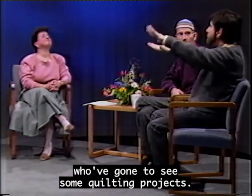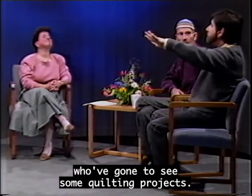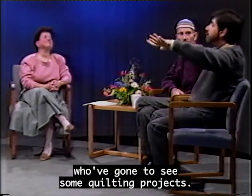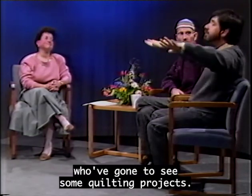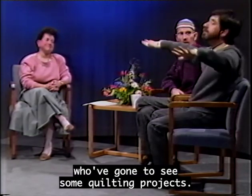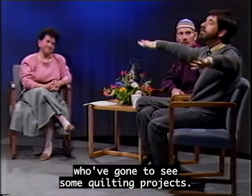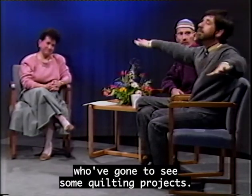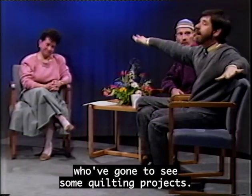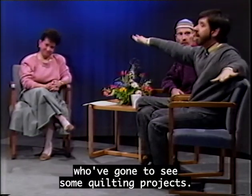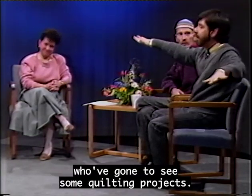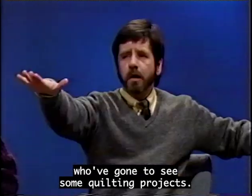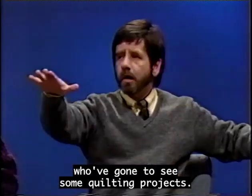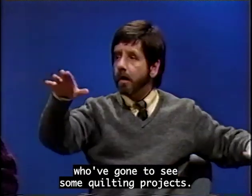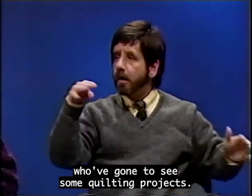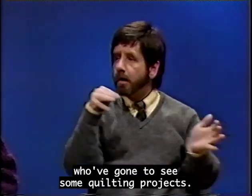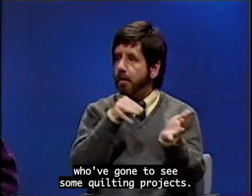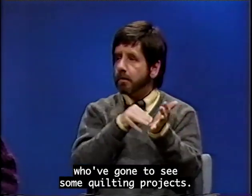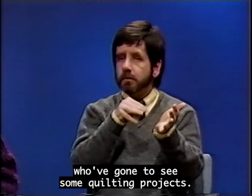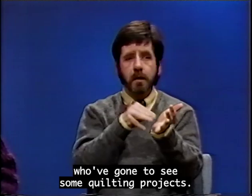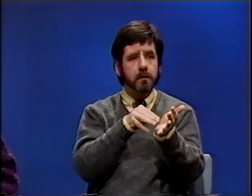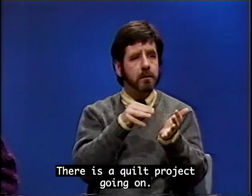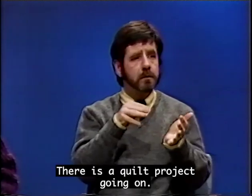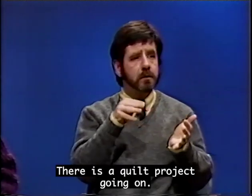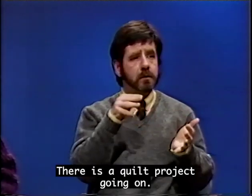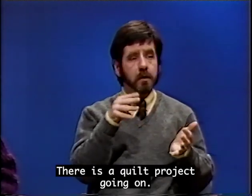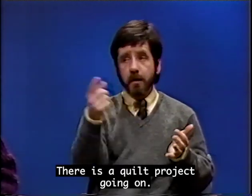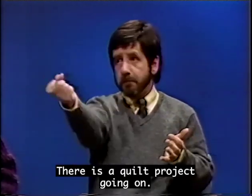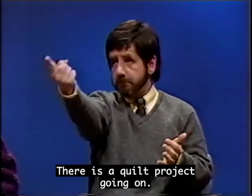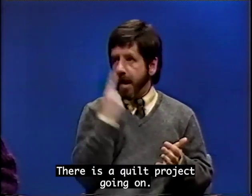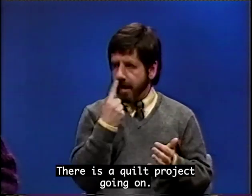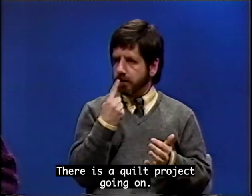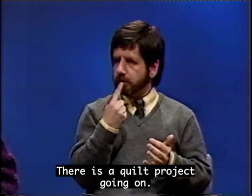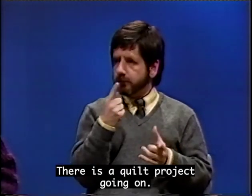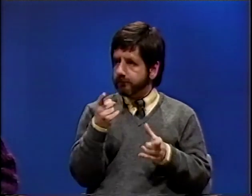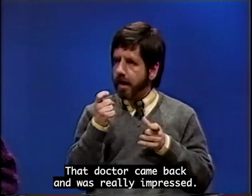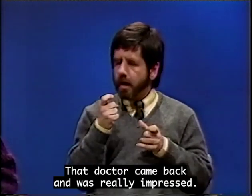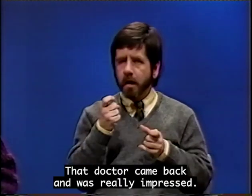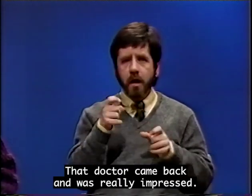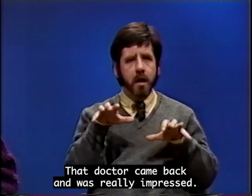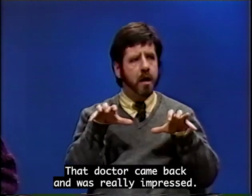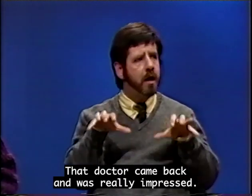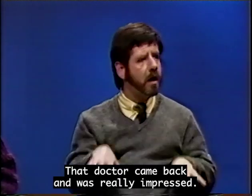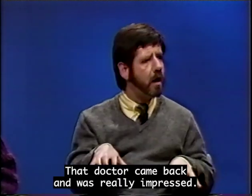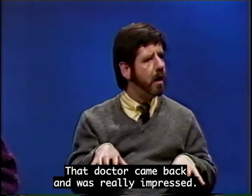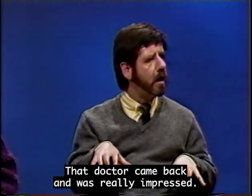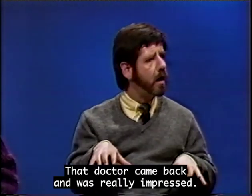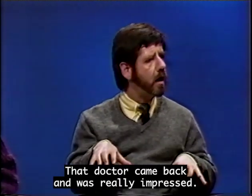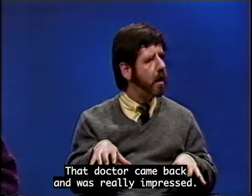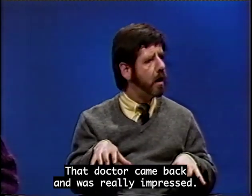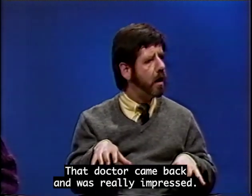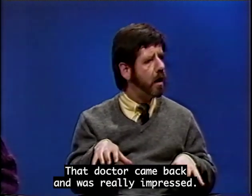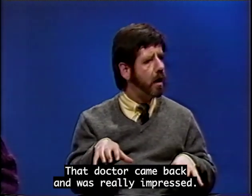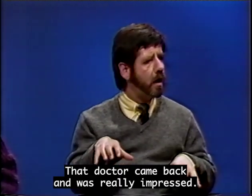who've gone to see some quilting projects. There is a quilt project going on. That doctor came back and was